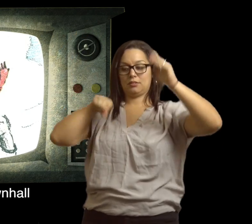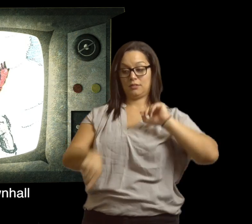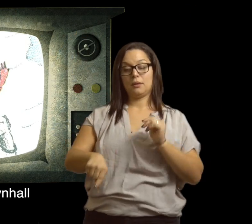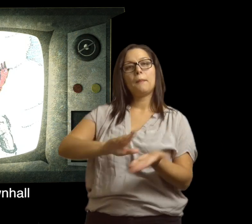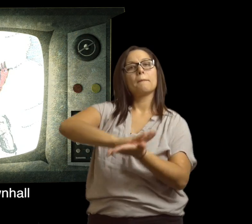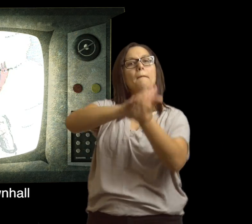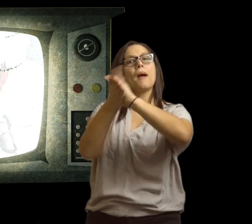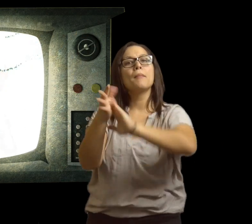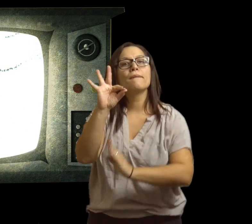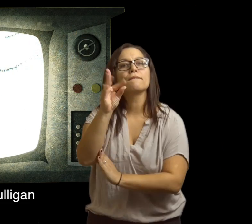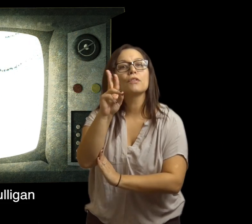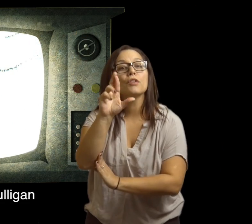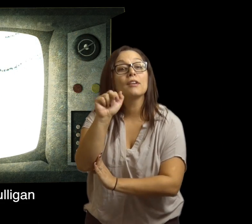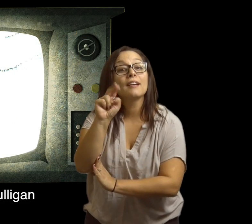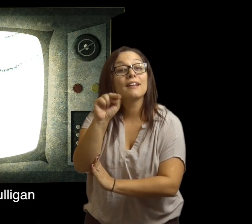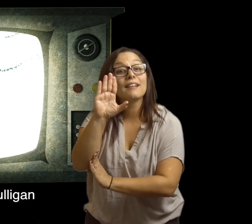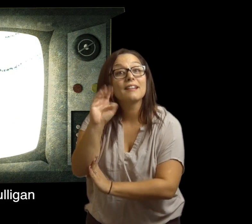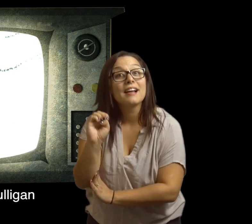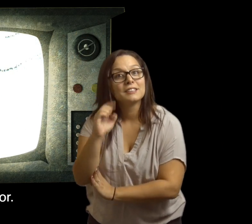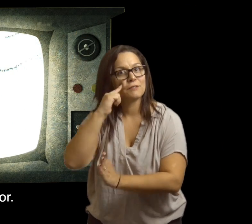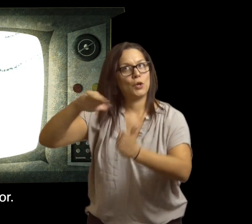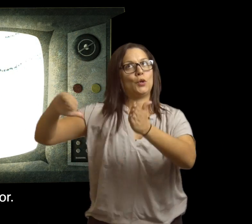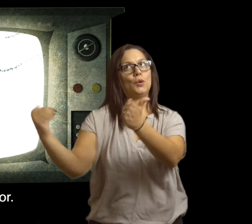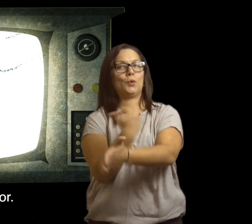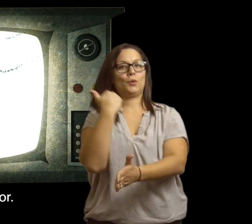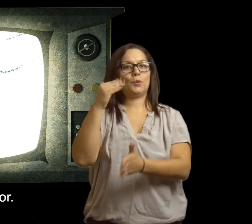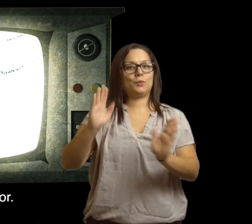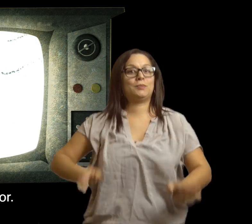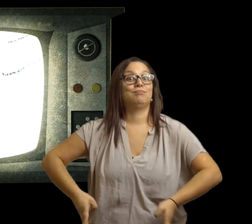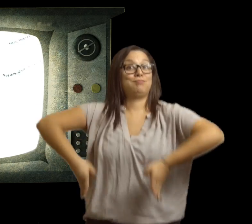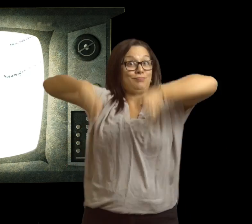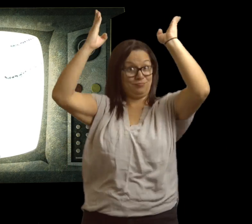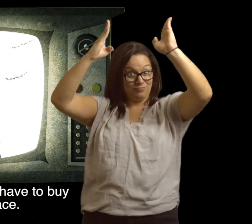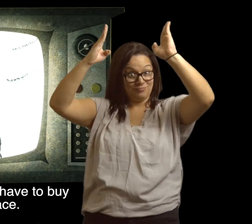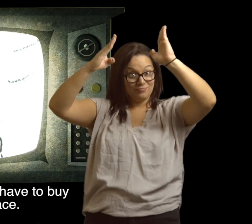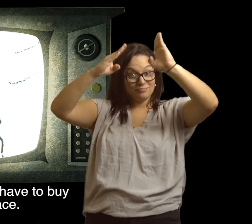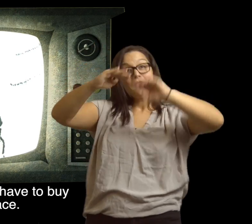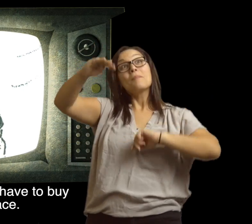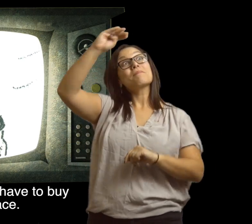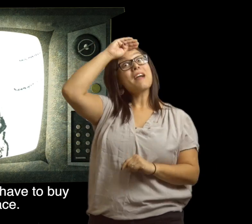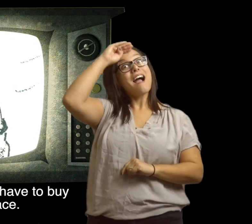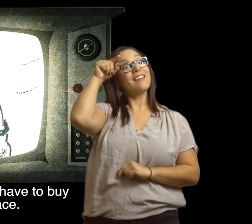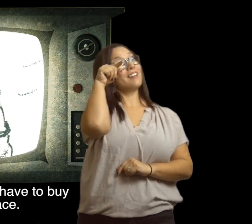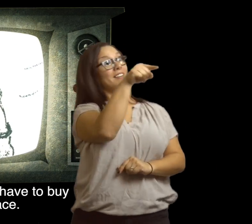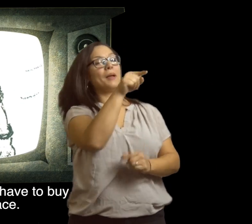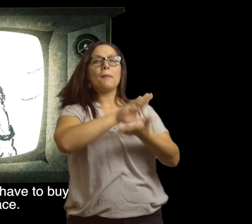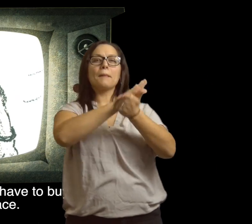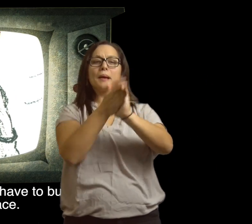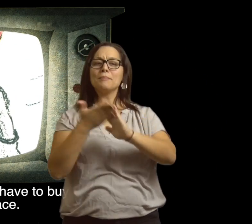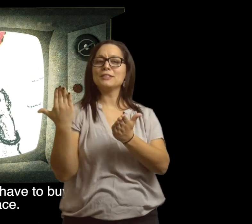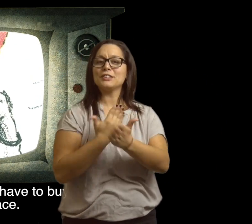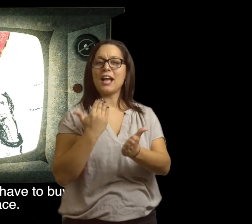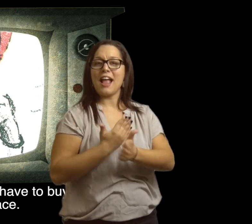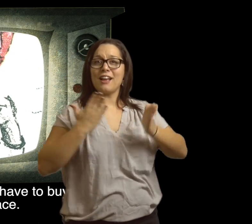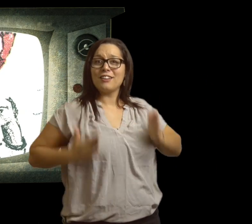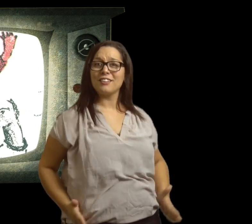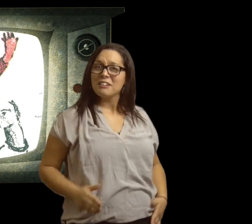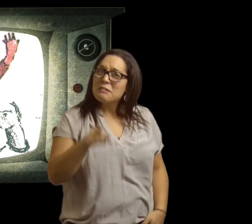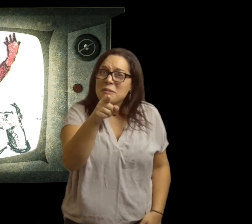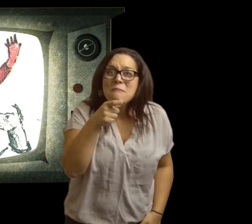hall. And let Mike Mulligan be the janitor. Then you wouldn't have to buy a new furnace. And